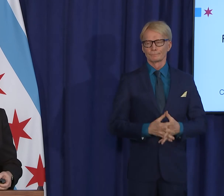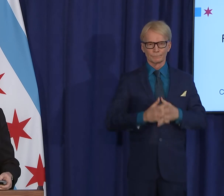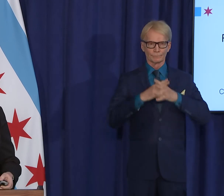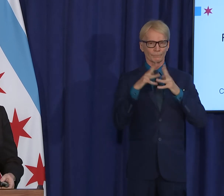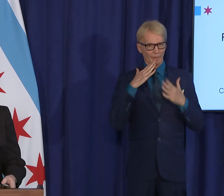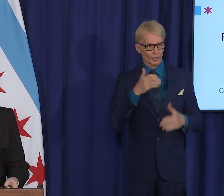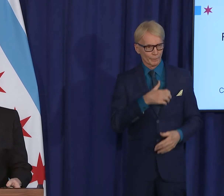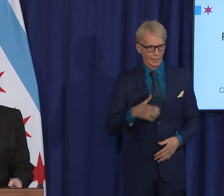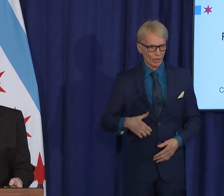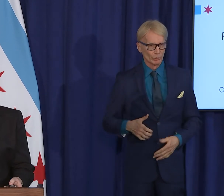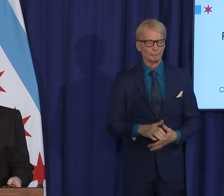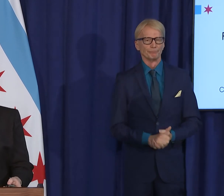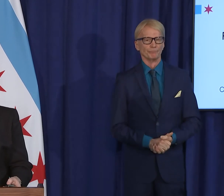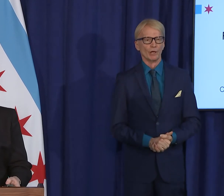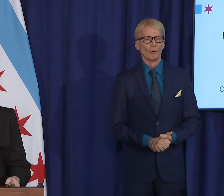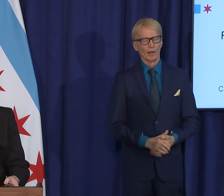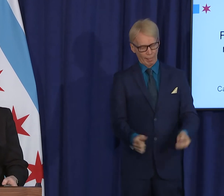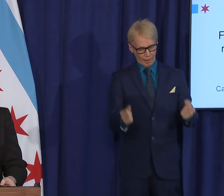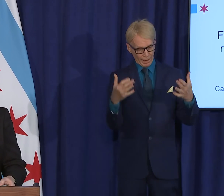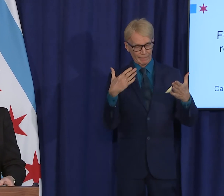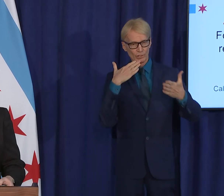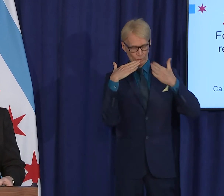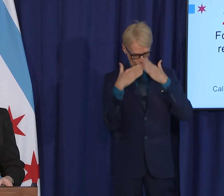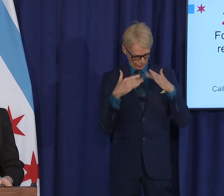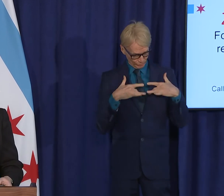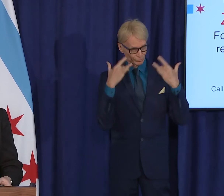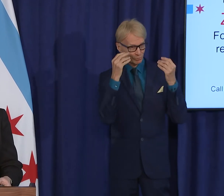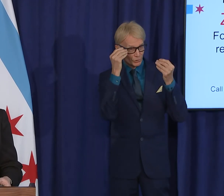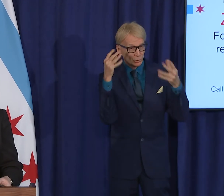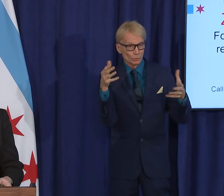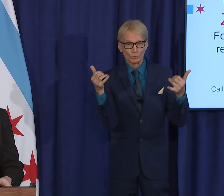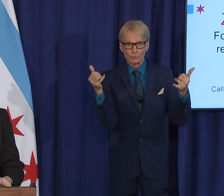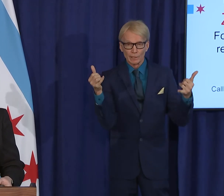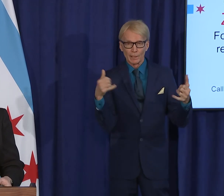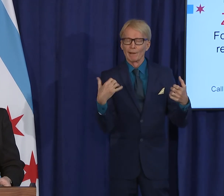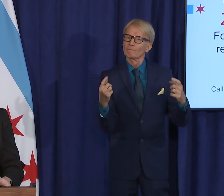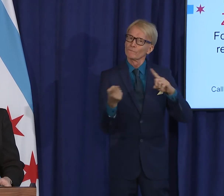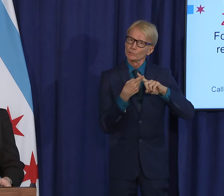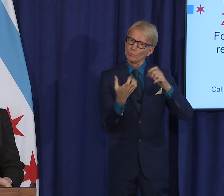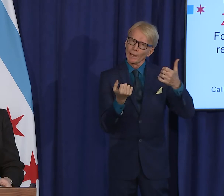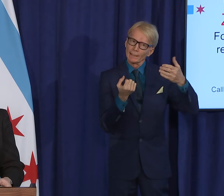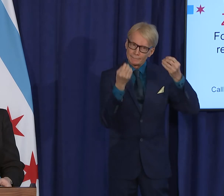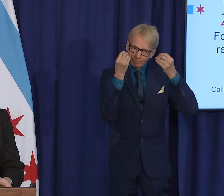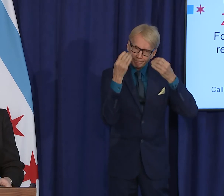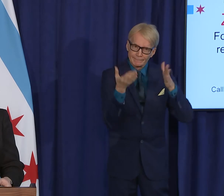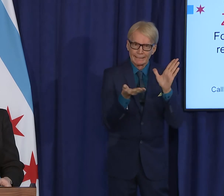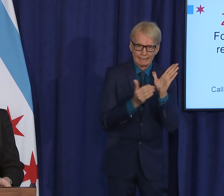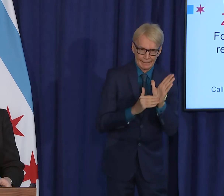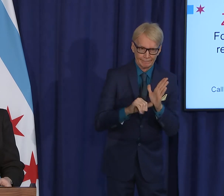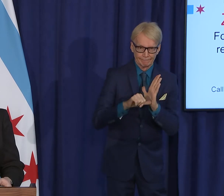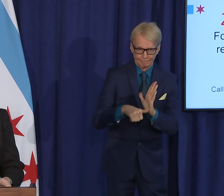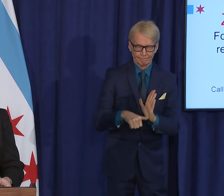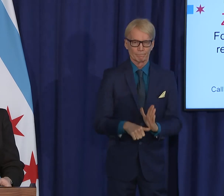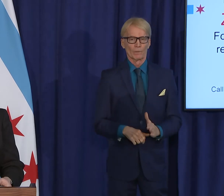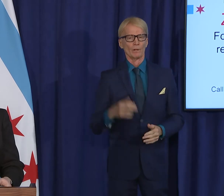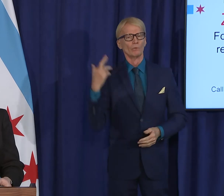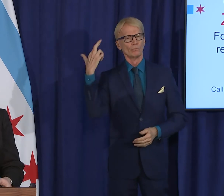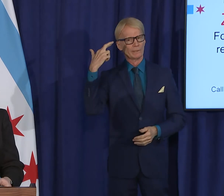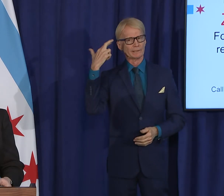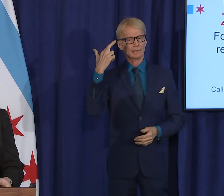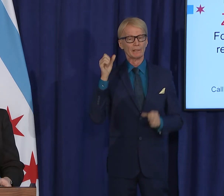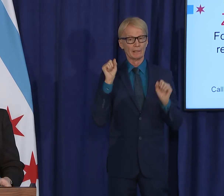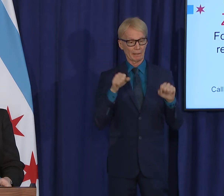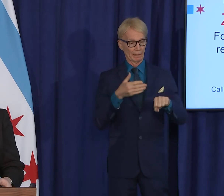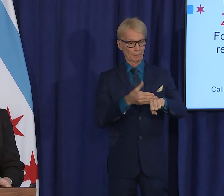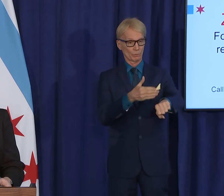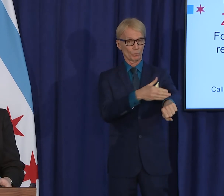Thank you, Mayor. So a lot of good news today. And I just first want to underscore what the mayor said, that the reason we are seeing these